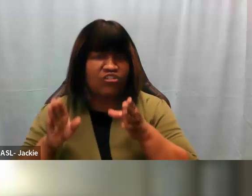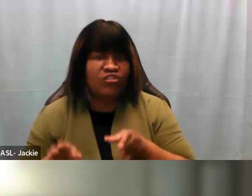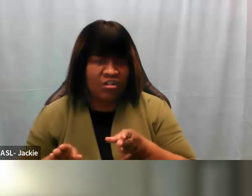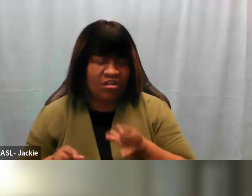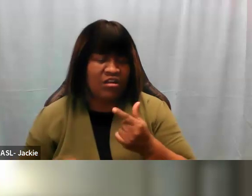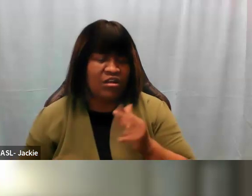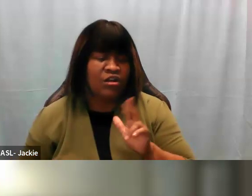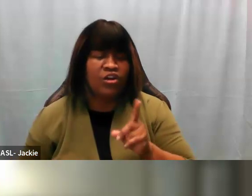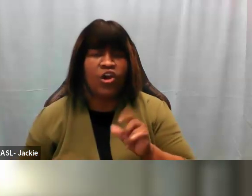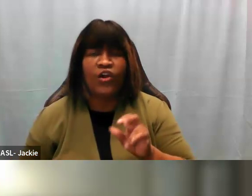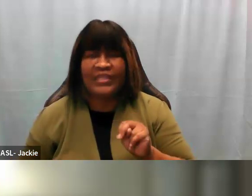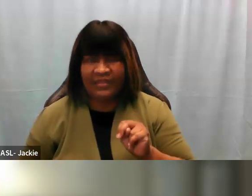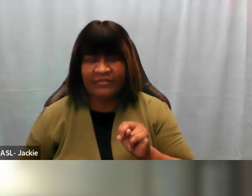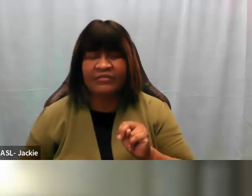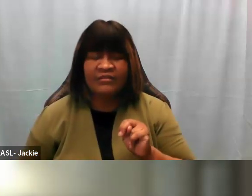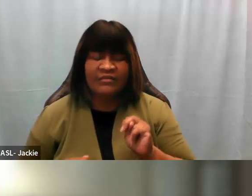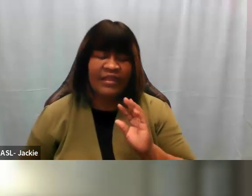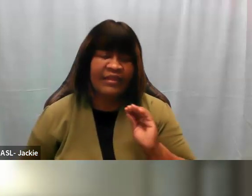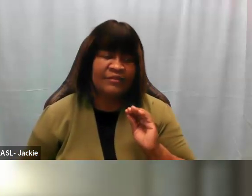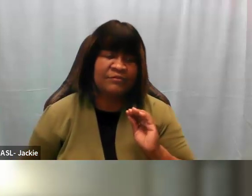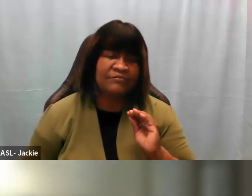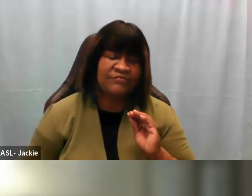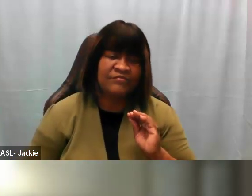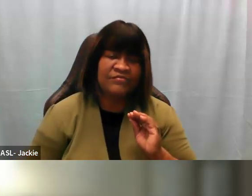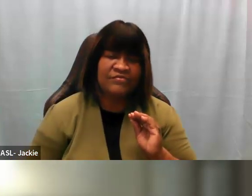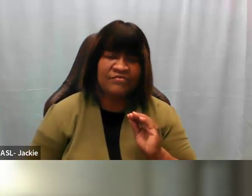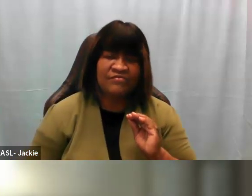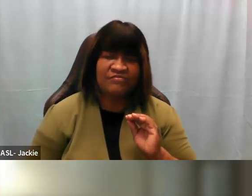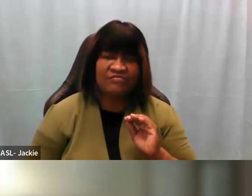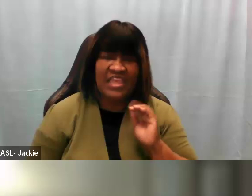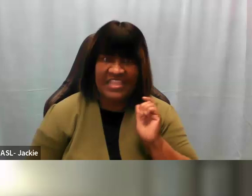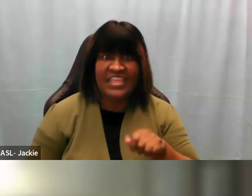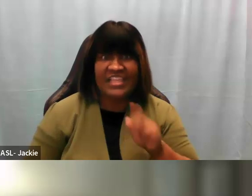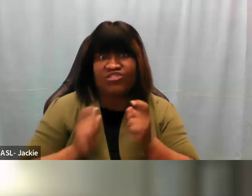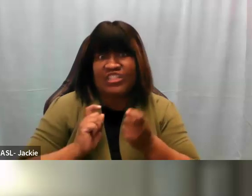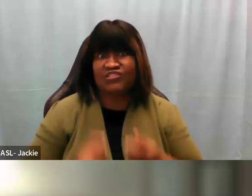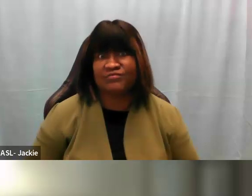a guardian and those can change.